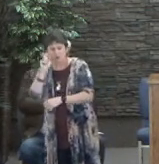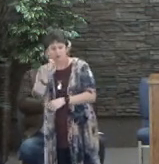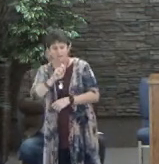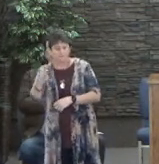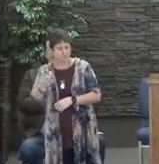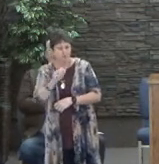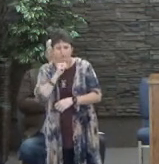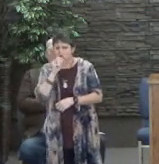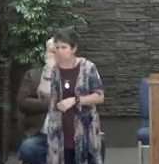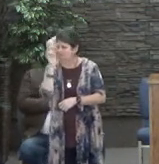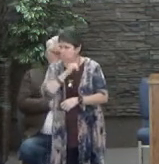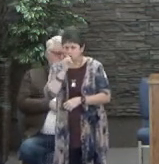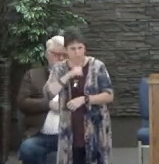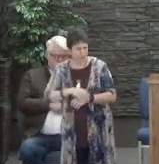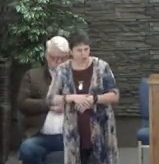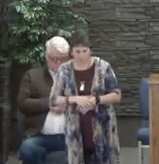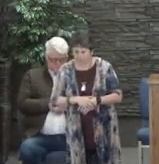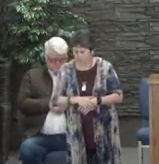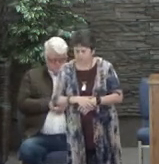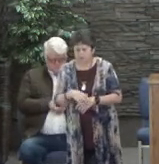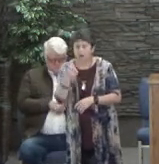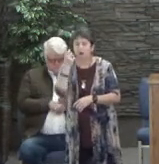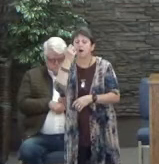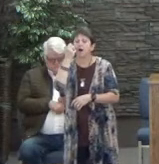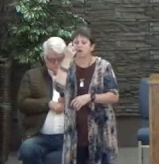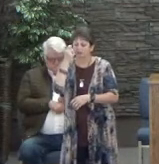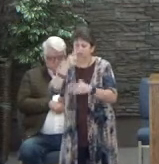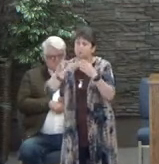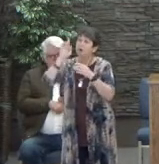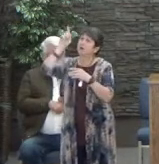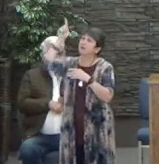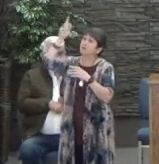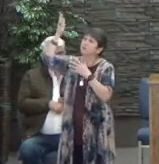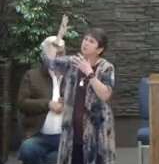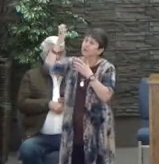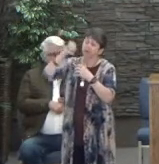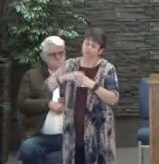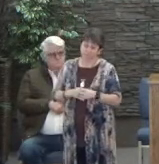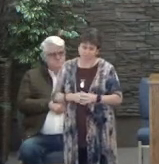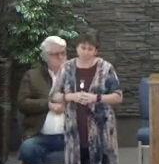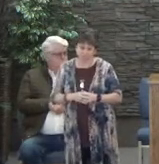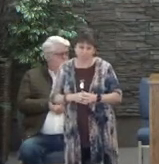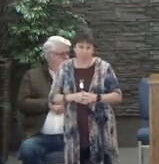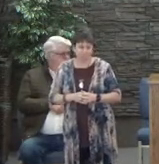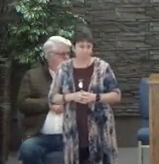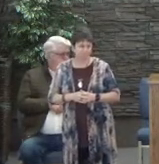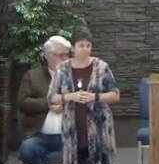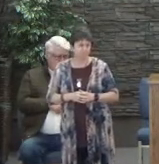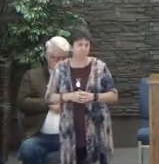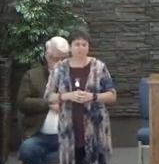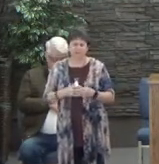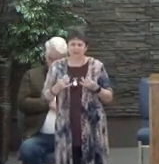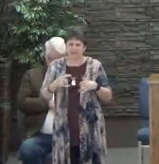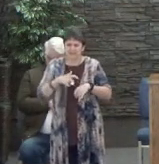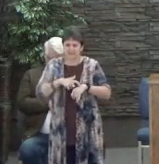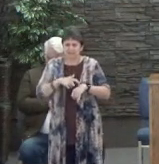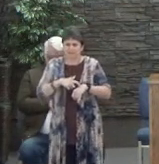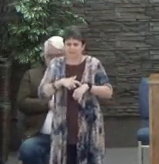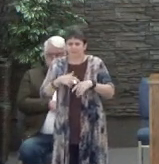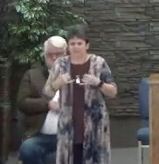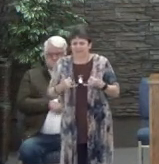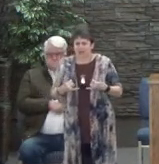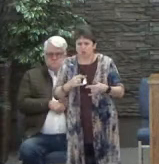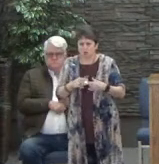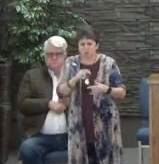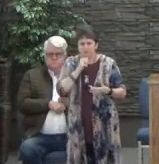do not be foolish, but understand what the will of the Lord is." Times like this, when